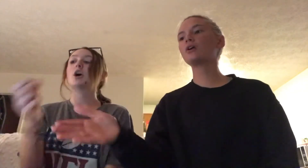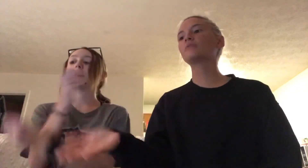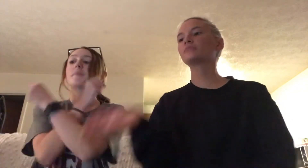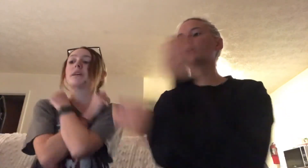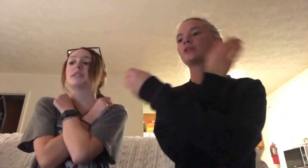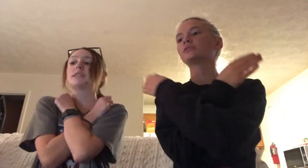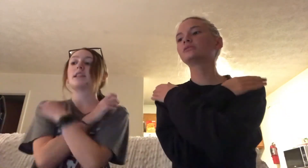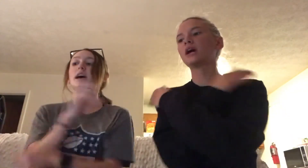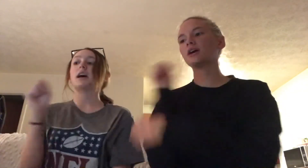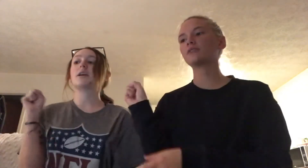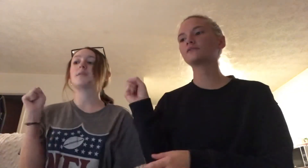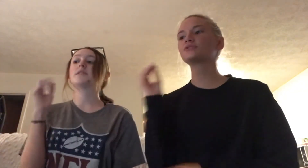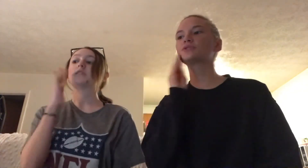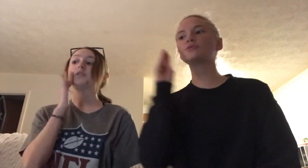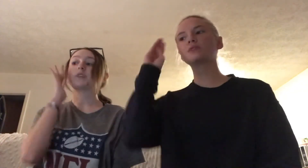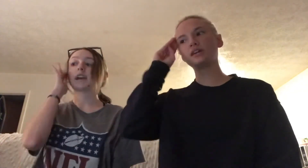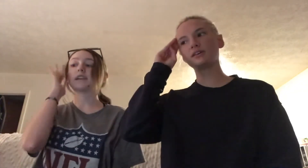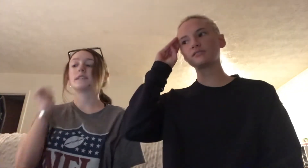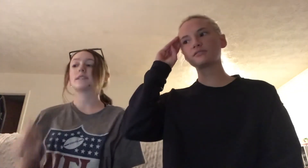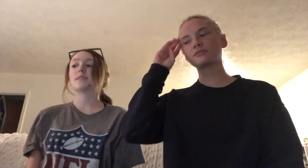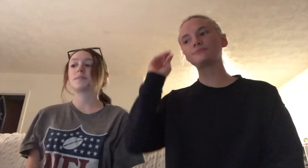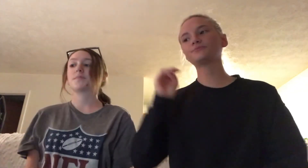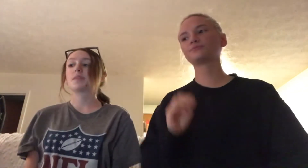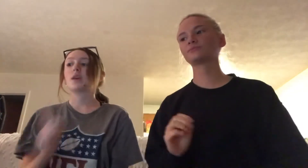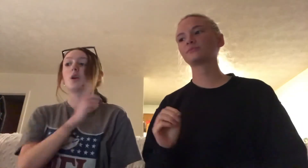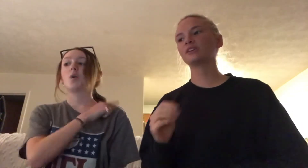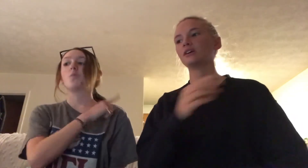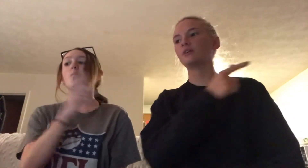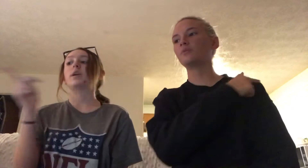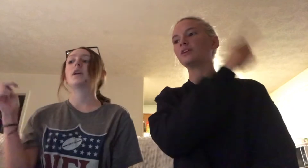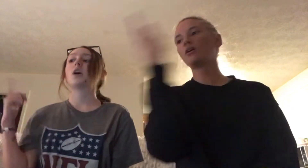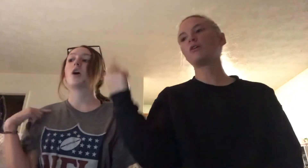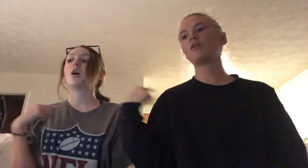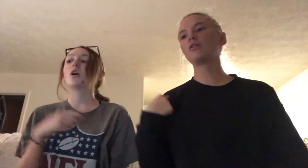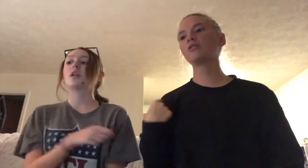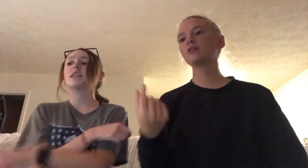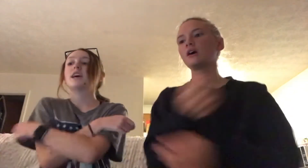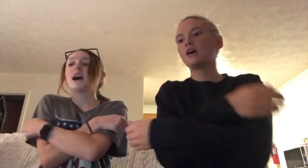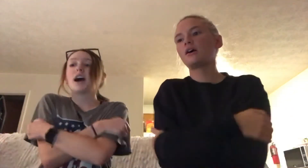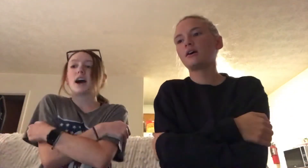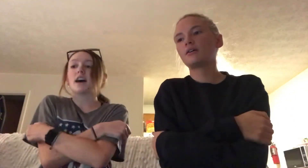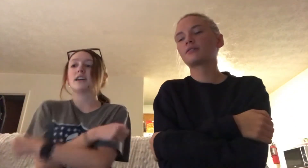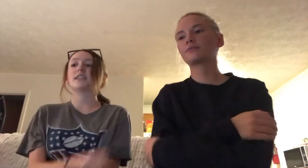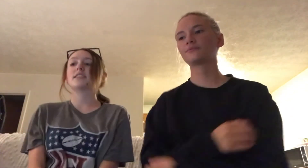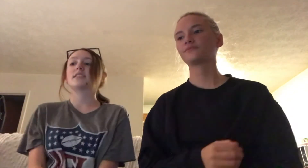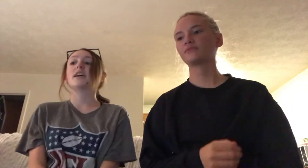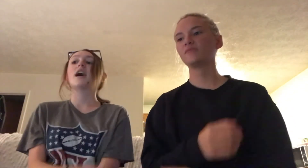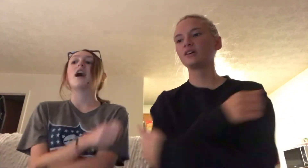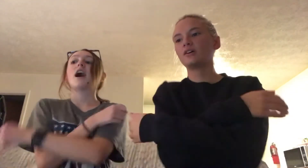mom loves to kiss. We all hug.